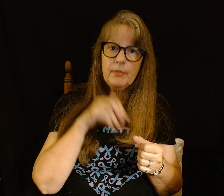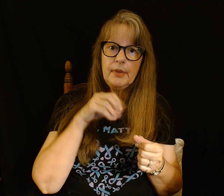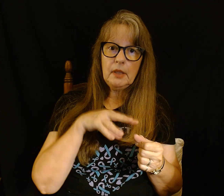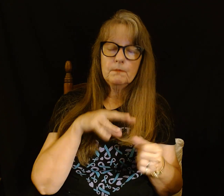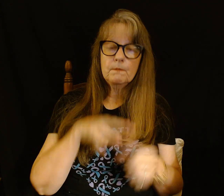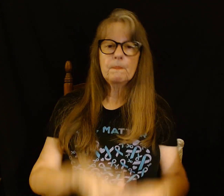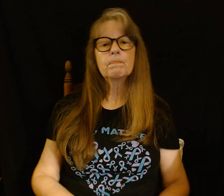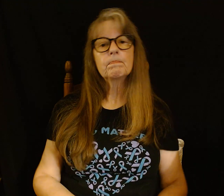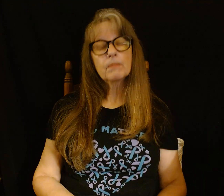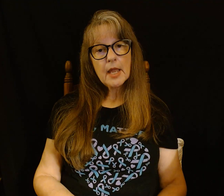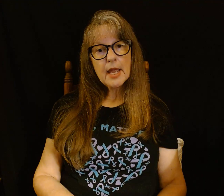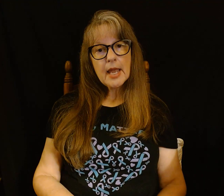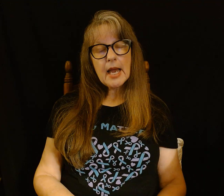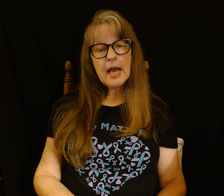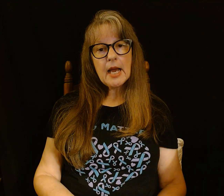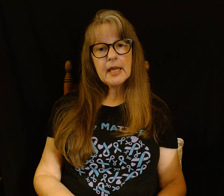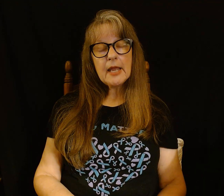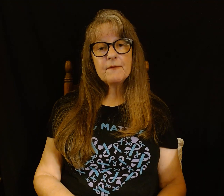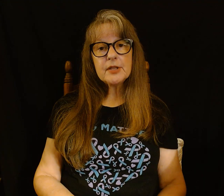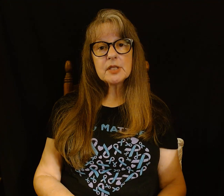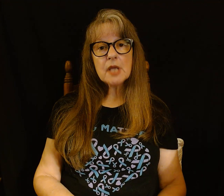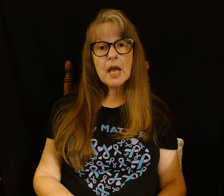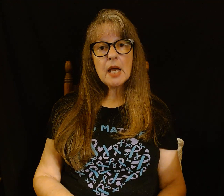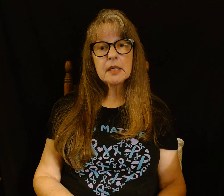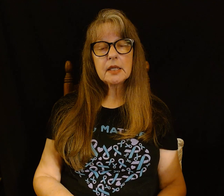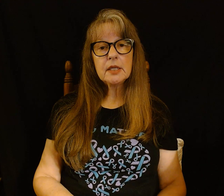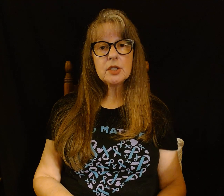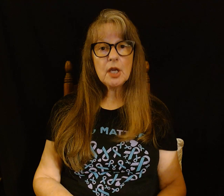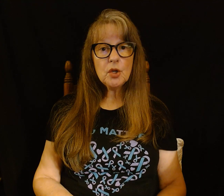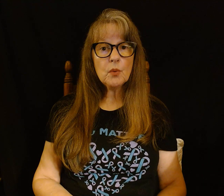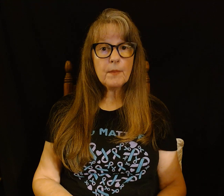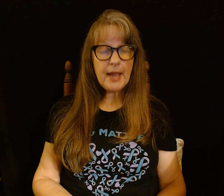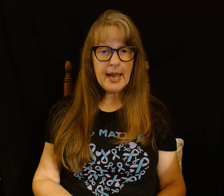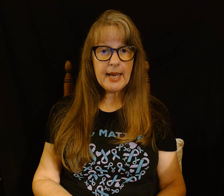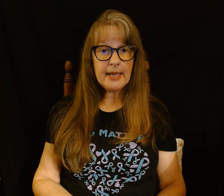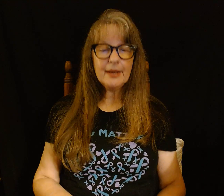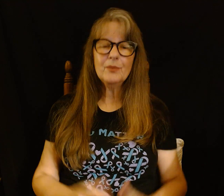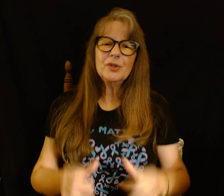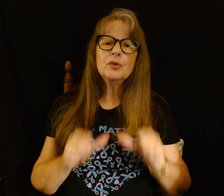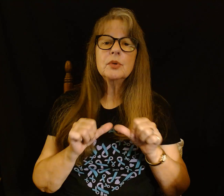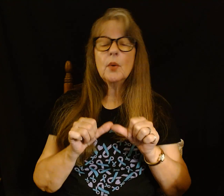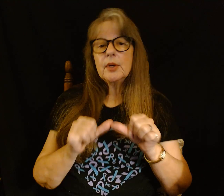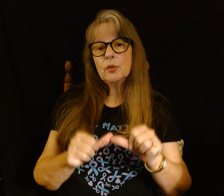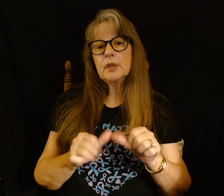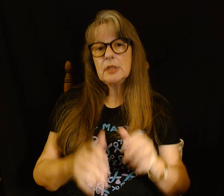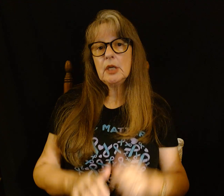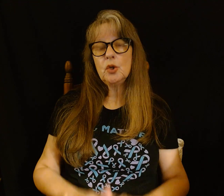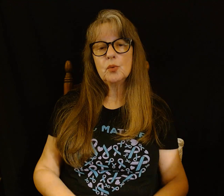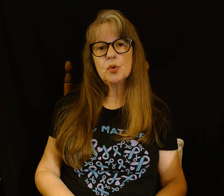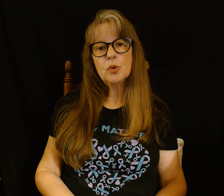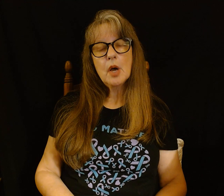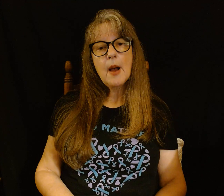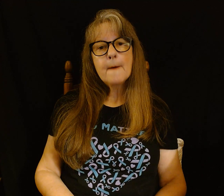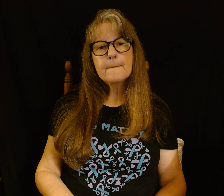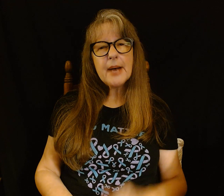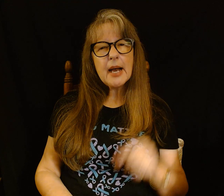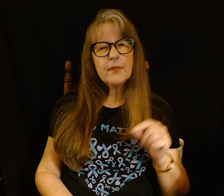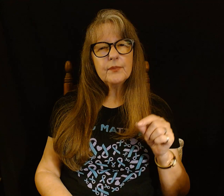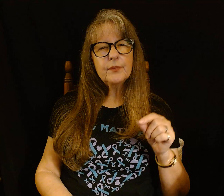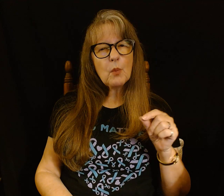throbbing. If it's a continual pain, well, you would already do continual, but they want to know